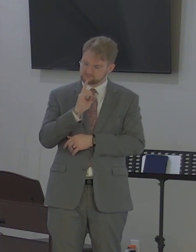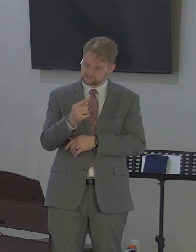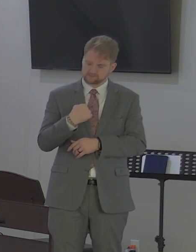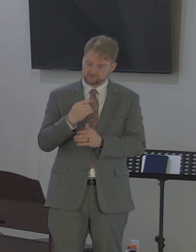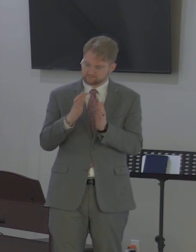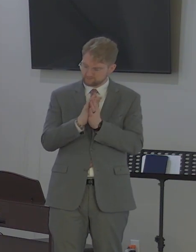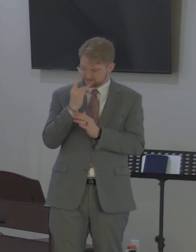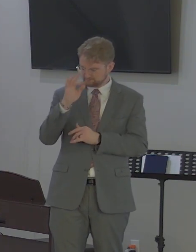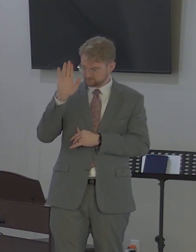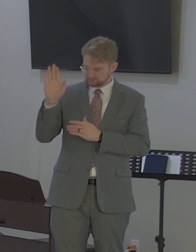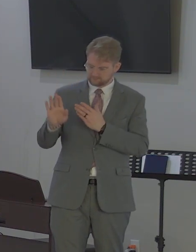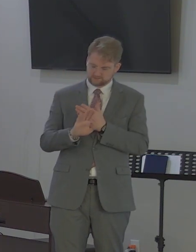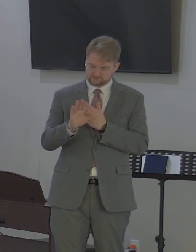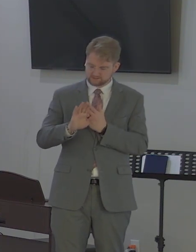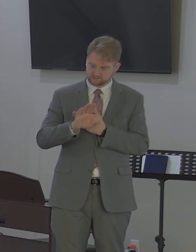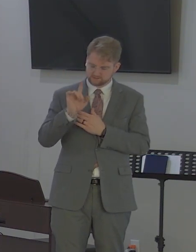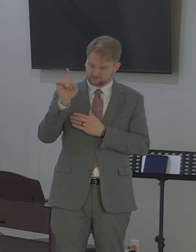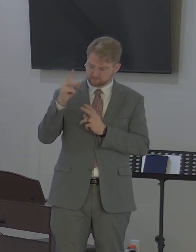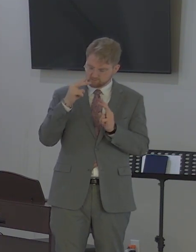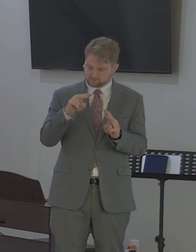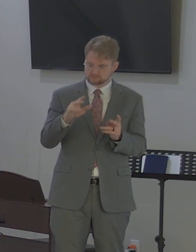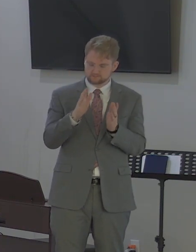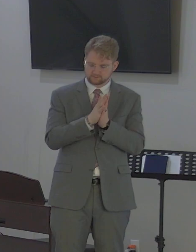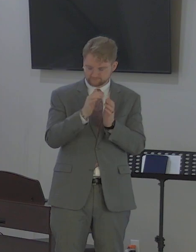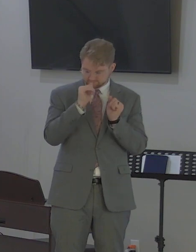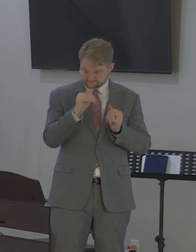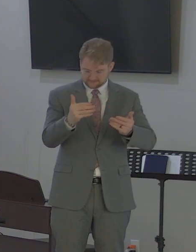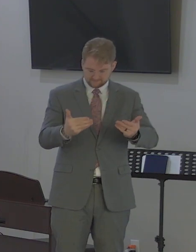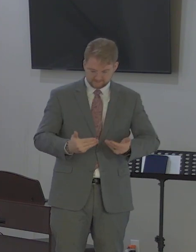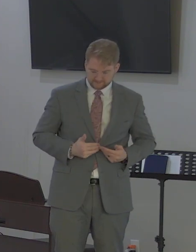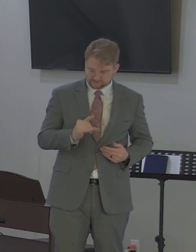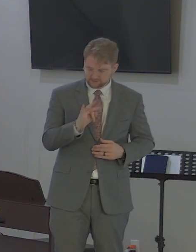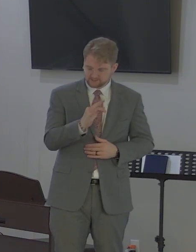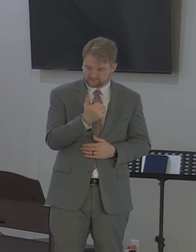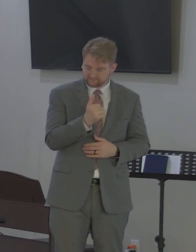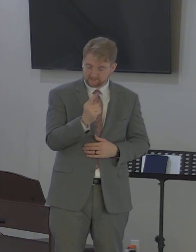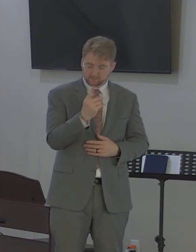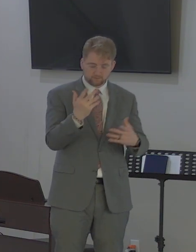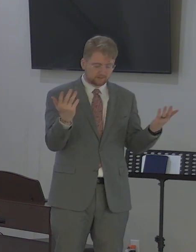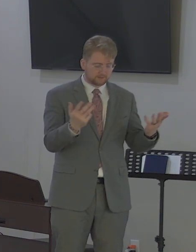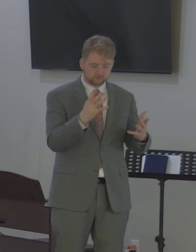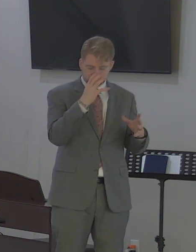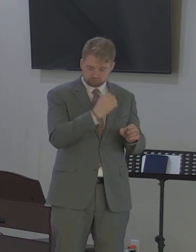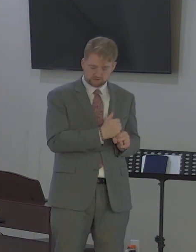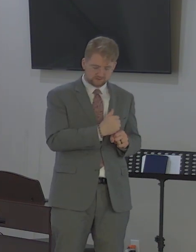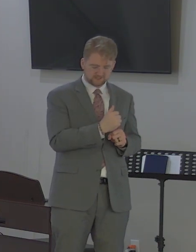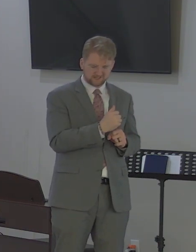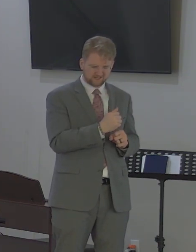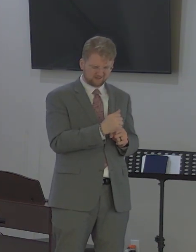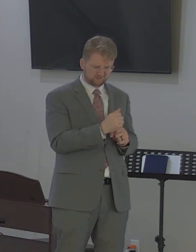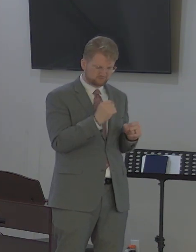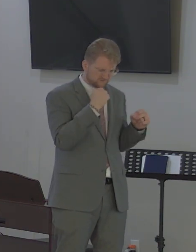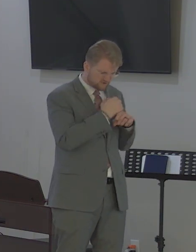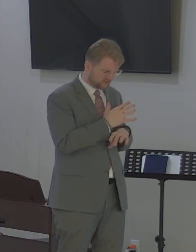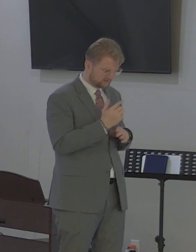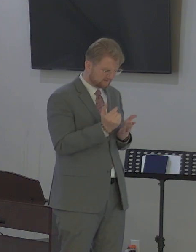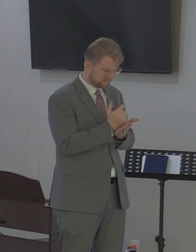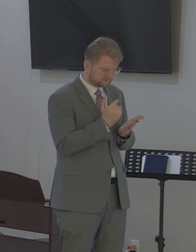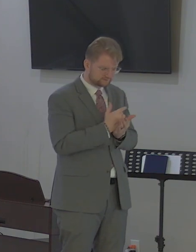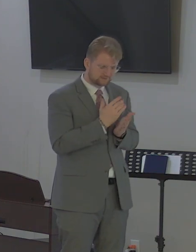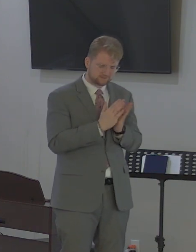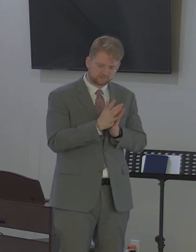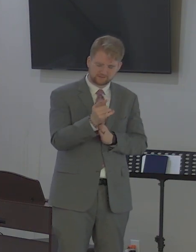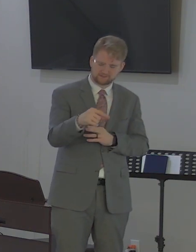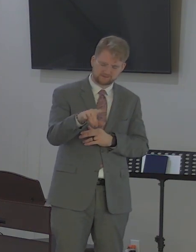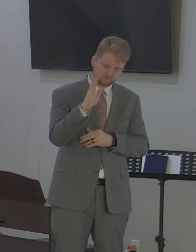for your protection, your watch care. I pray that you bless the invitation. Lord, if somebody here is trusting in a perverted gospel, God, I pray that you'd help them to understand there's no amount